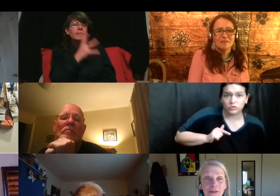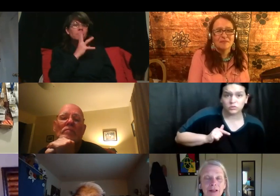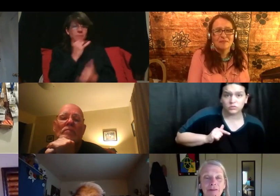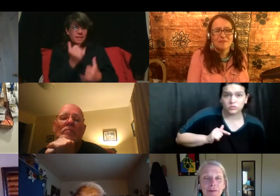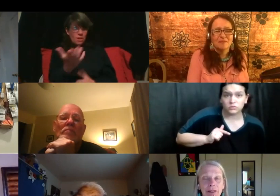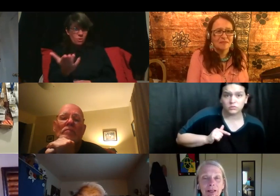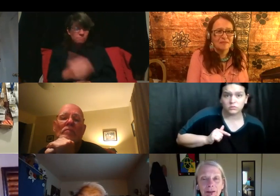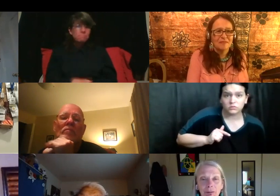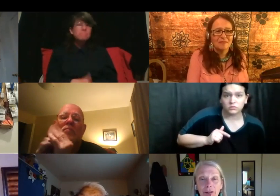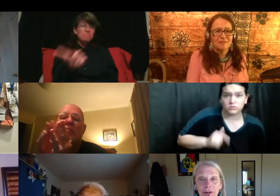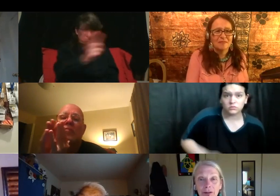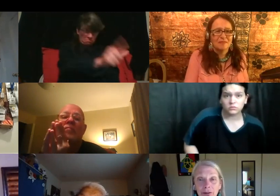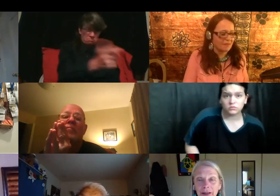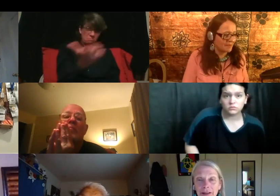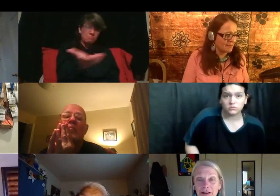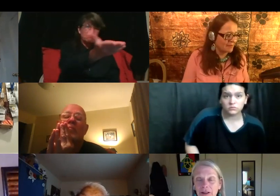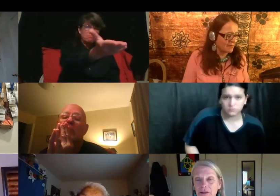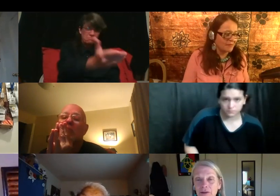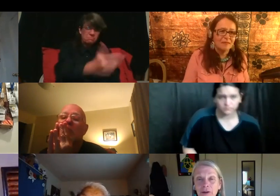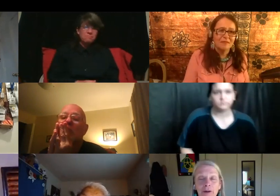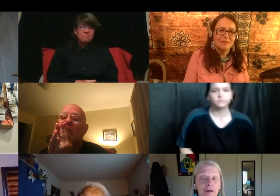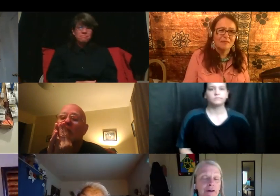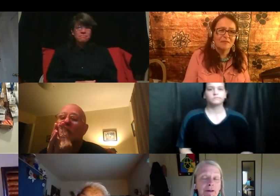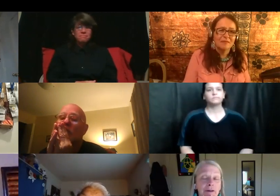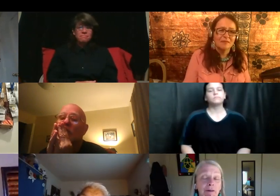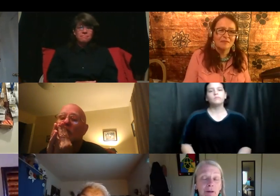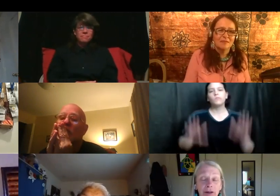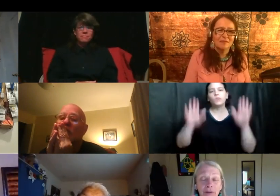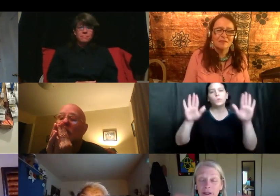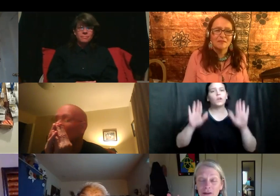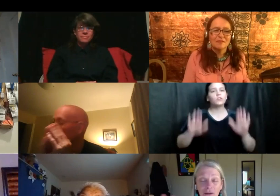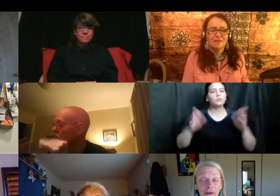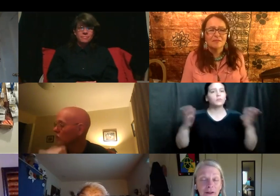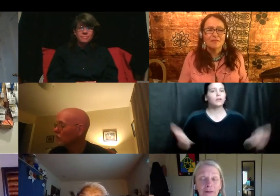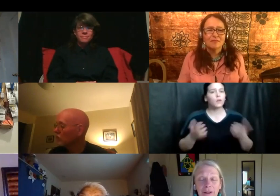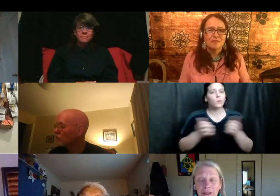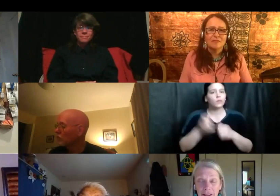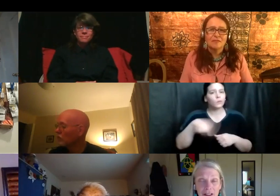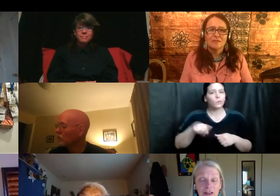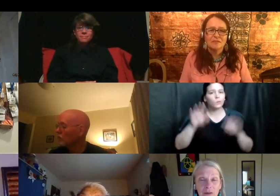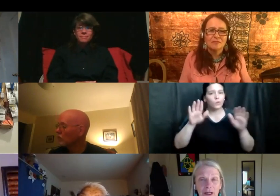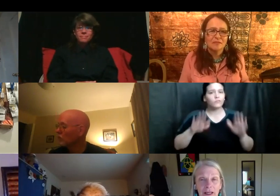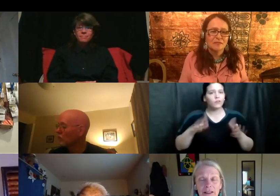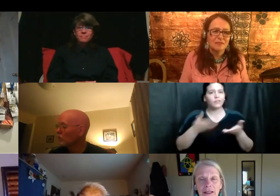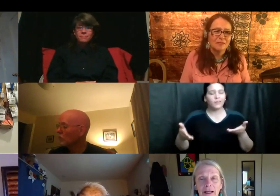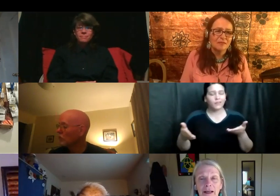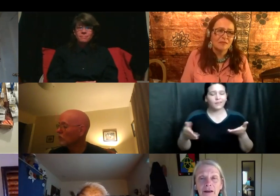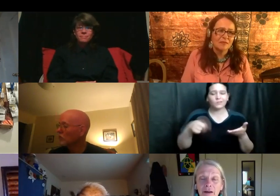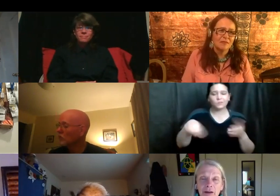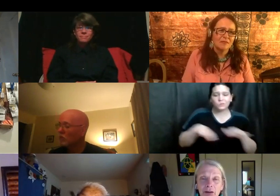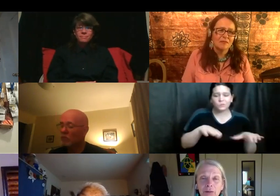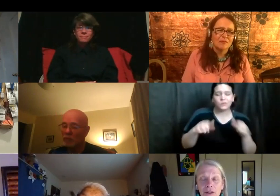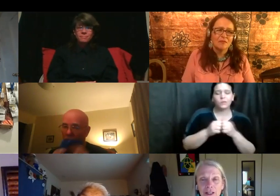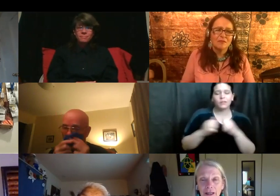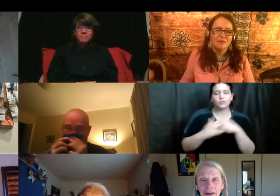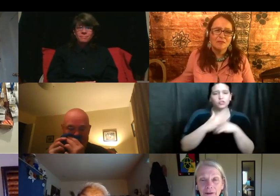It's wonderful to be here with you. It's such wonderful things you're doing with Indigenous Ways and